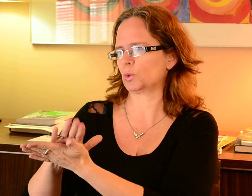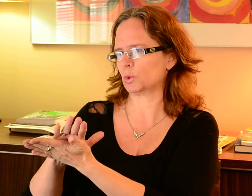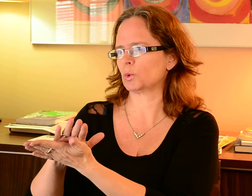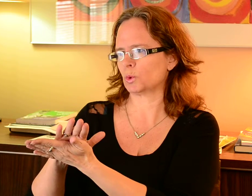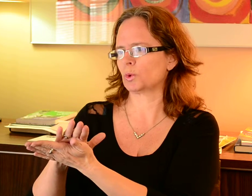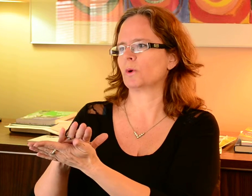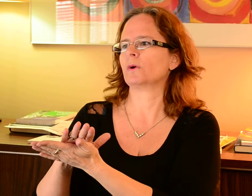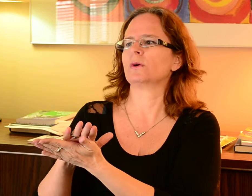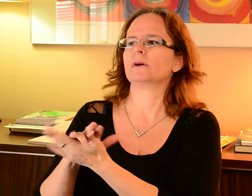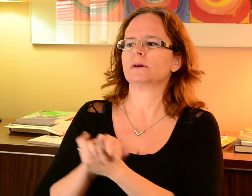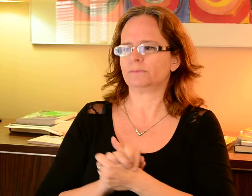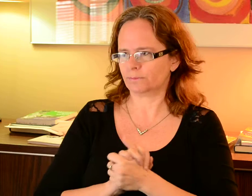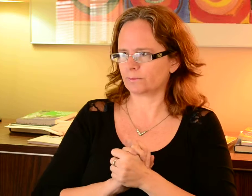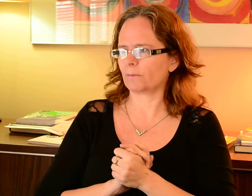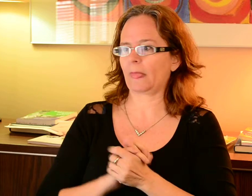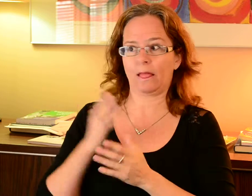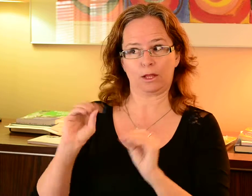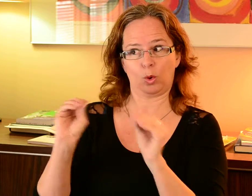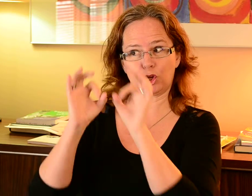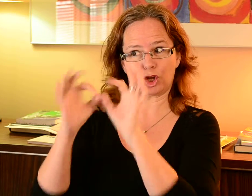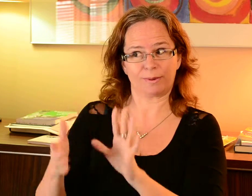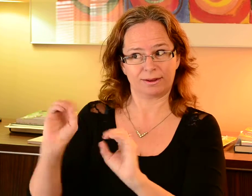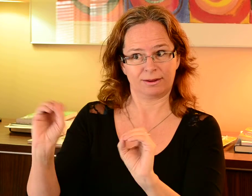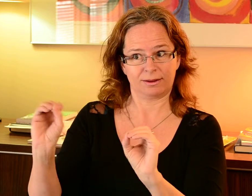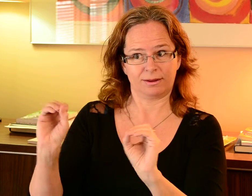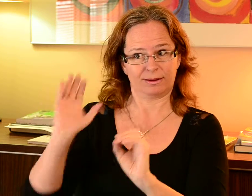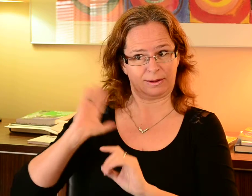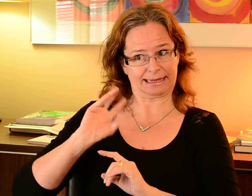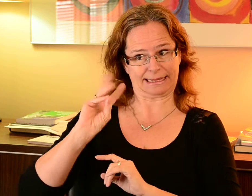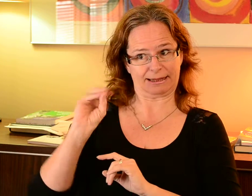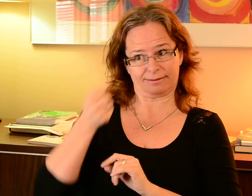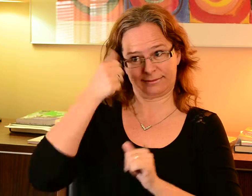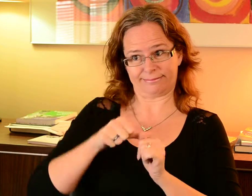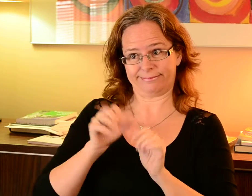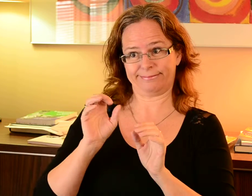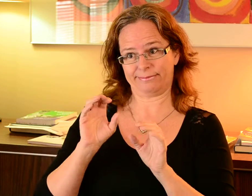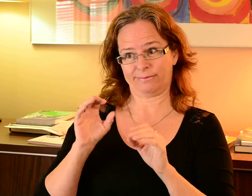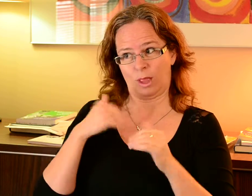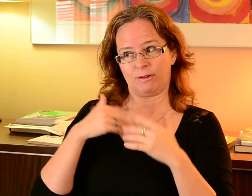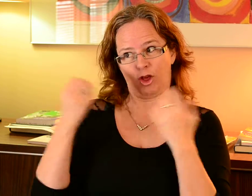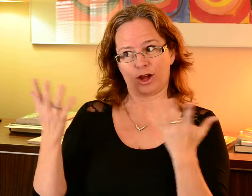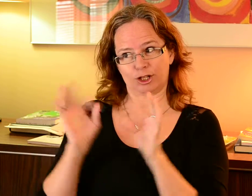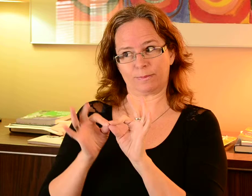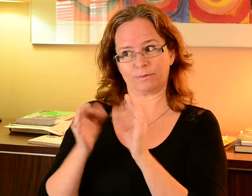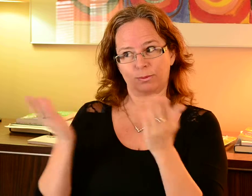tiny community that I mentioned. And that was a... And at that time, of course, there were no interpreters. 1960s, there weren't